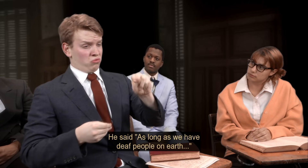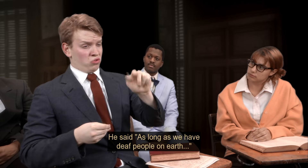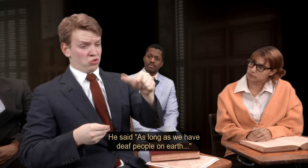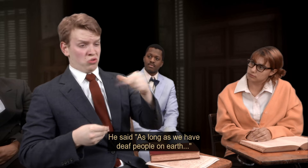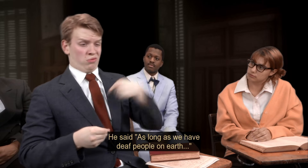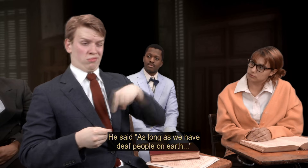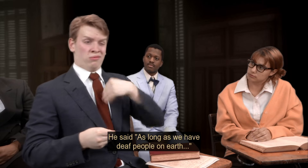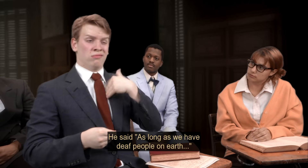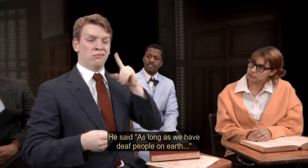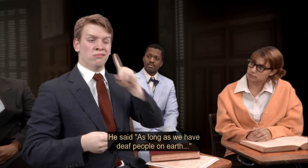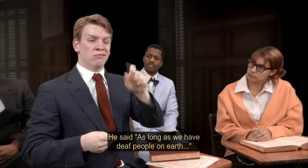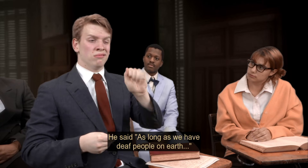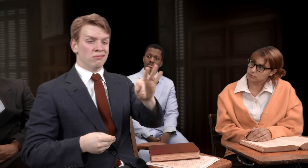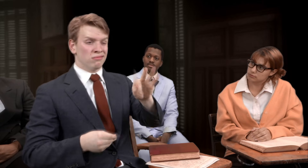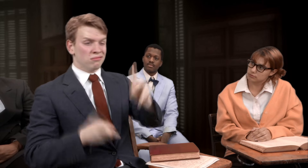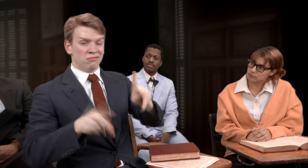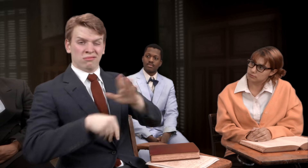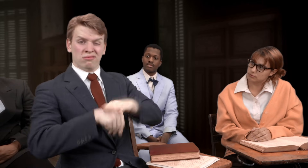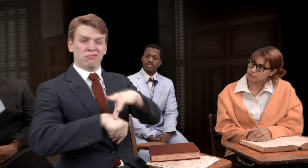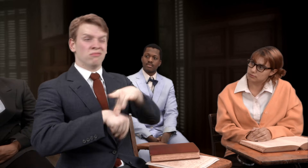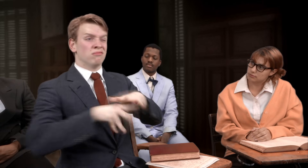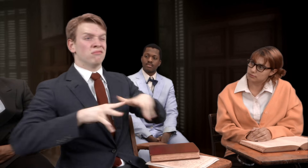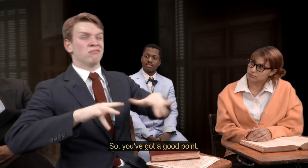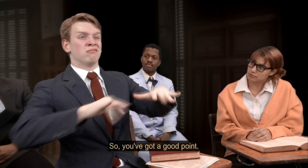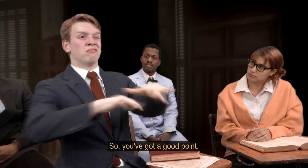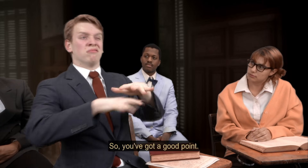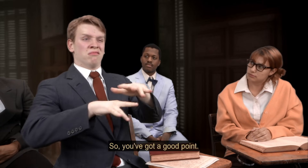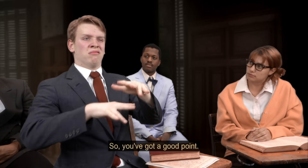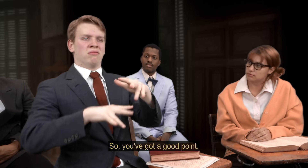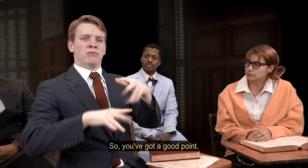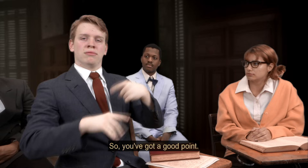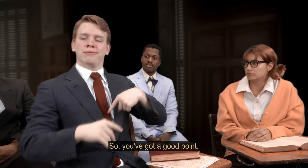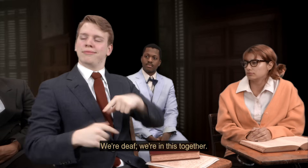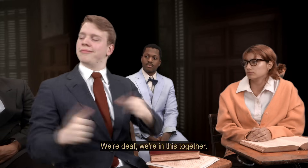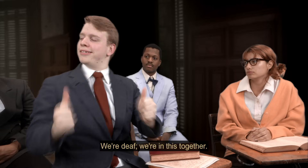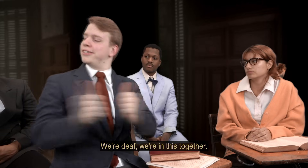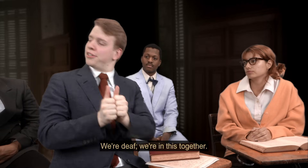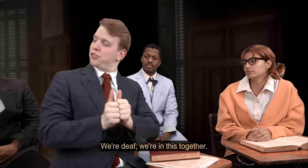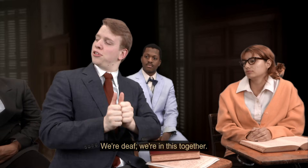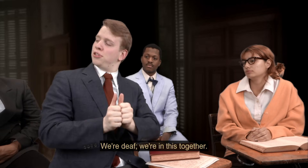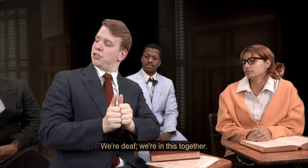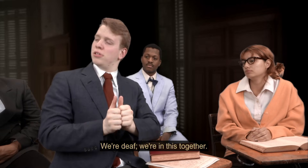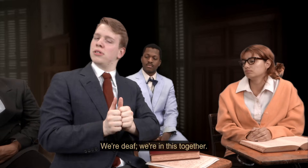long as we have deaf people on Earth." So you got a good point. We're deaf. We're in this together.